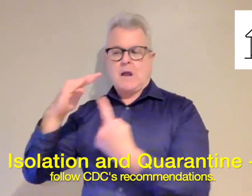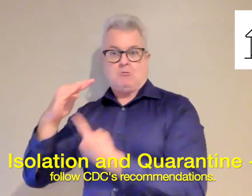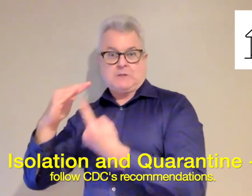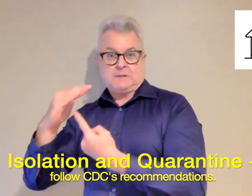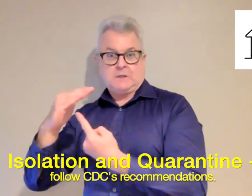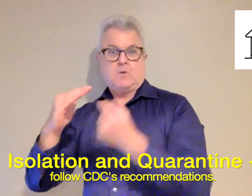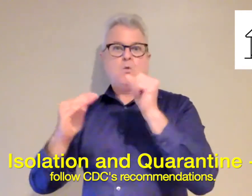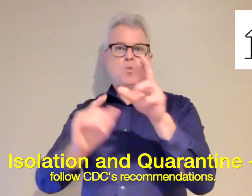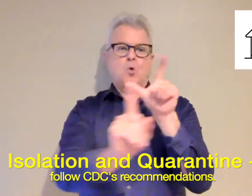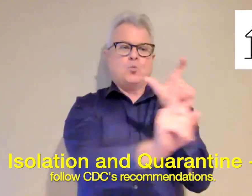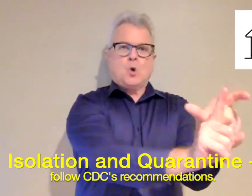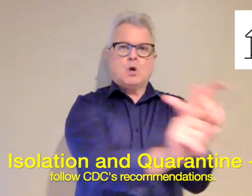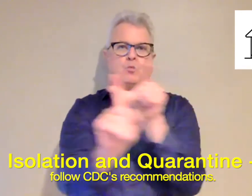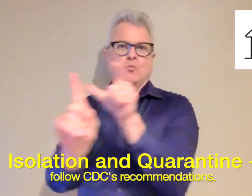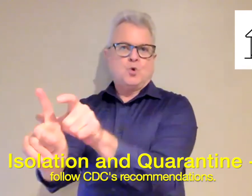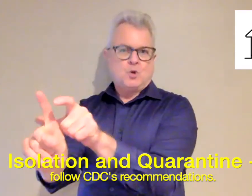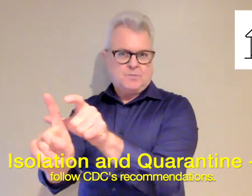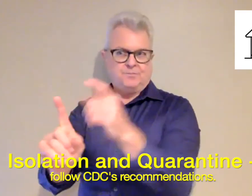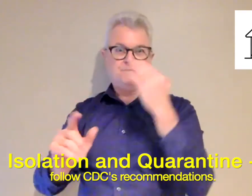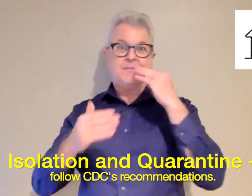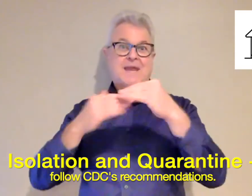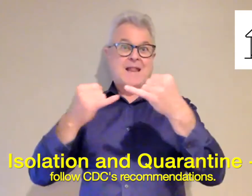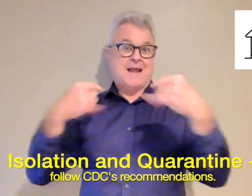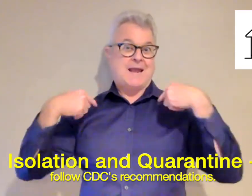10, follow the recommendations for quarantine.